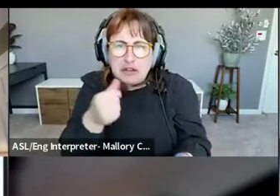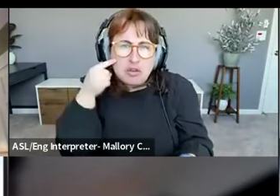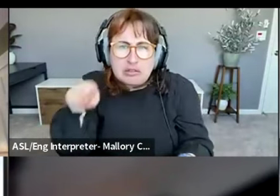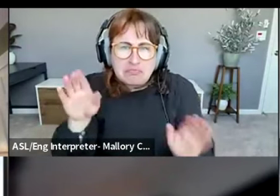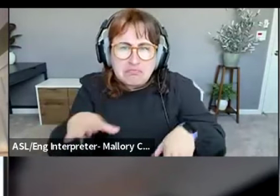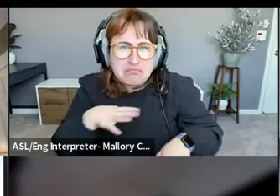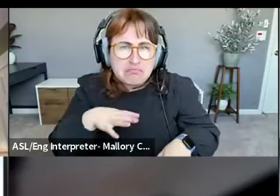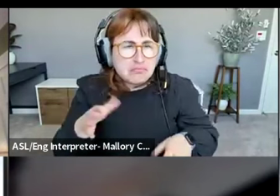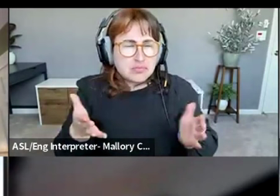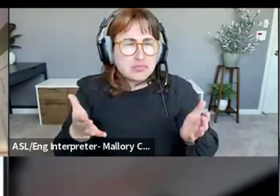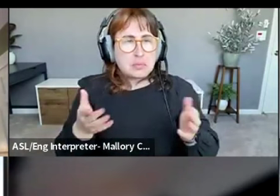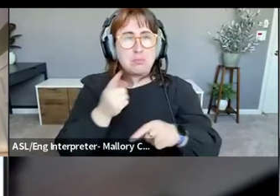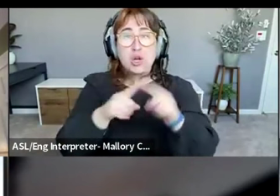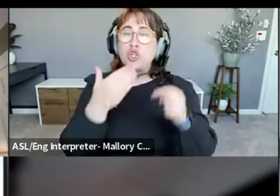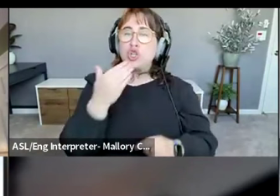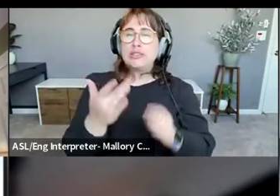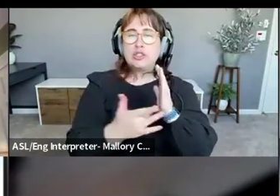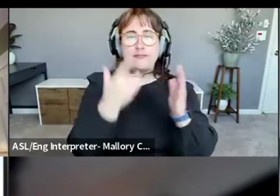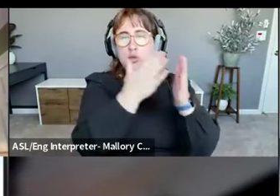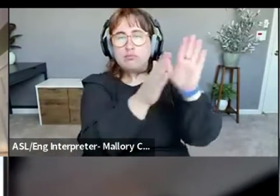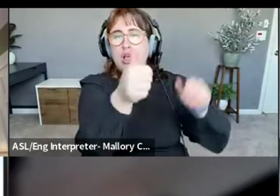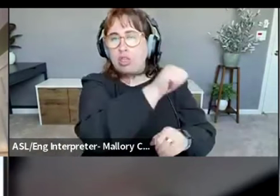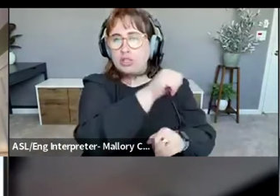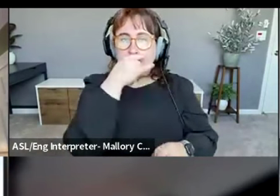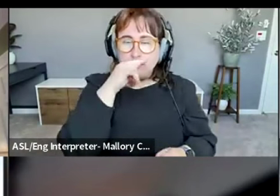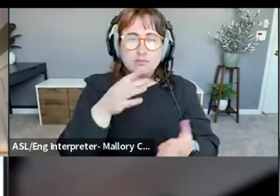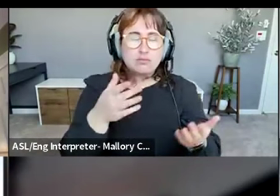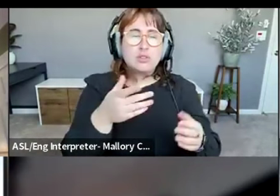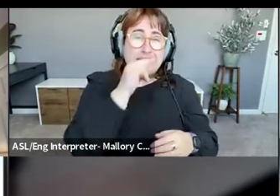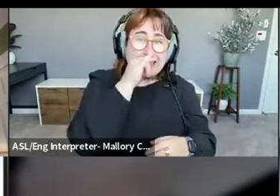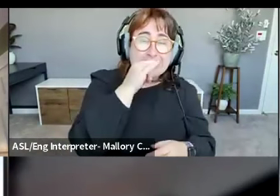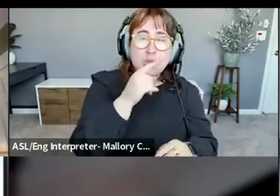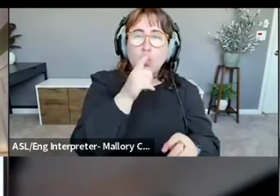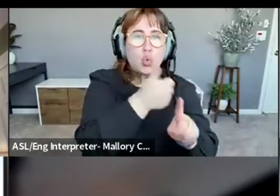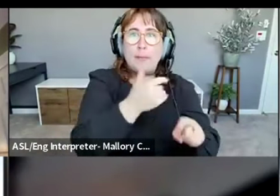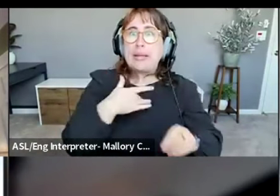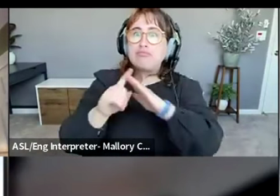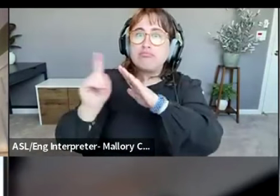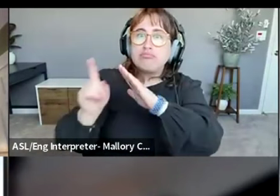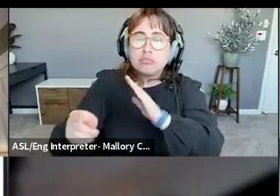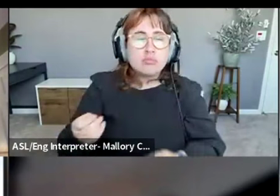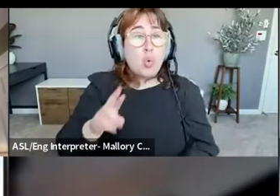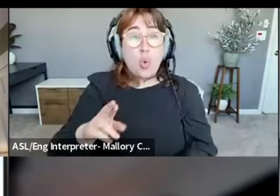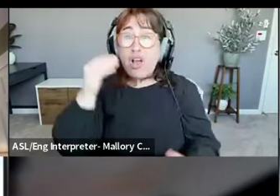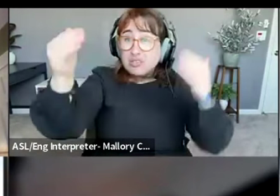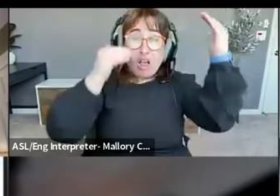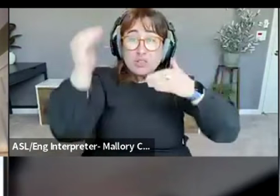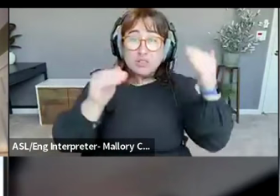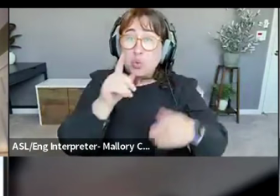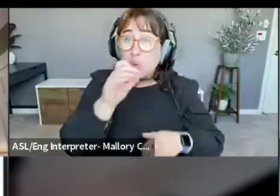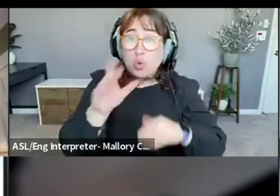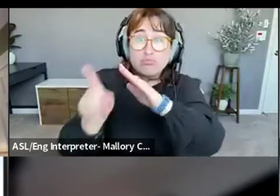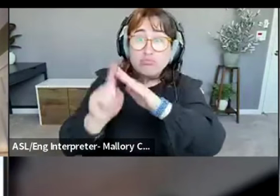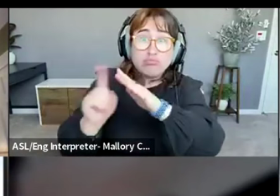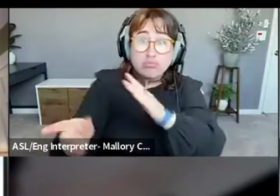right device for them, but it's really useful, especially for kids who have eloping concerns or adults who elope, and also